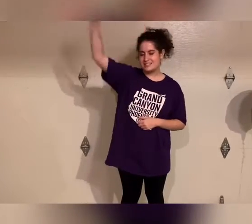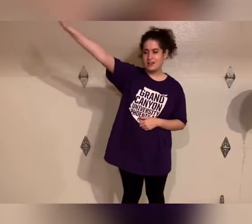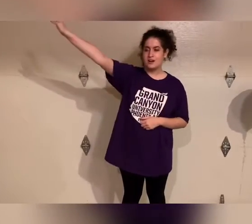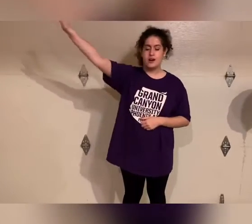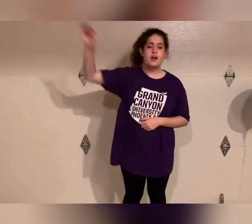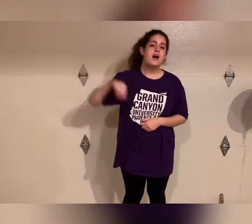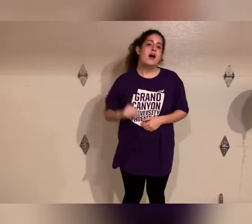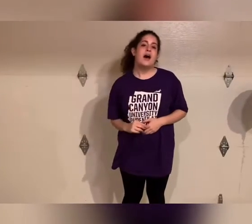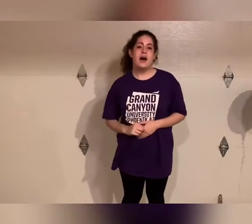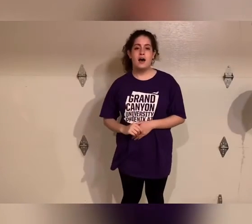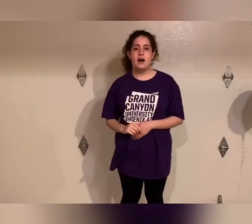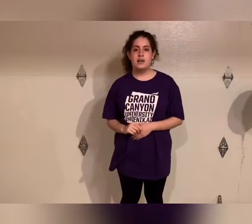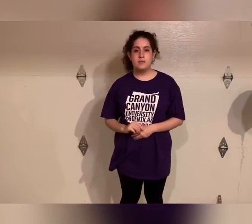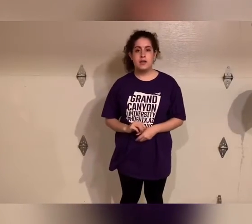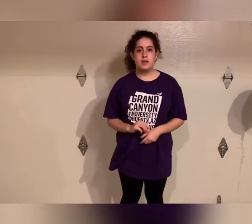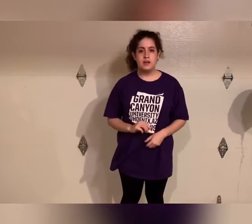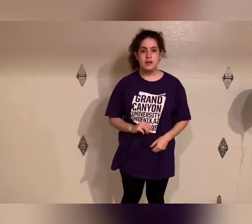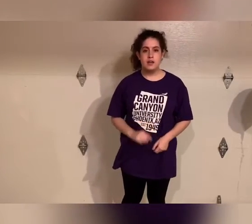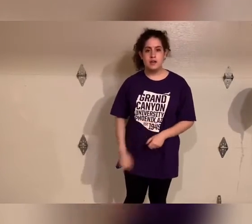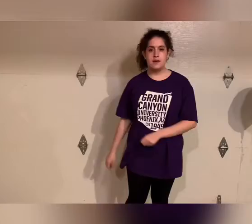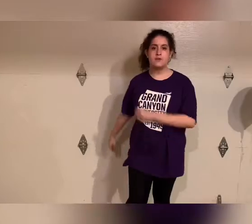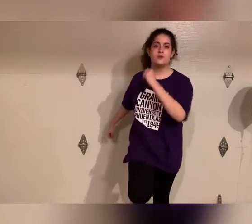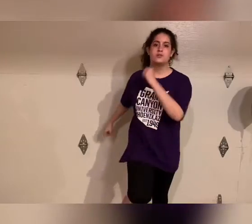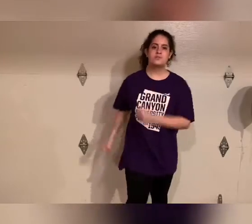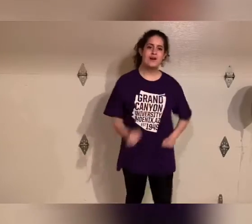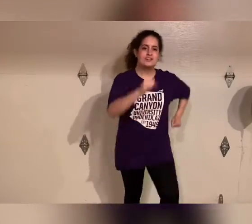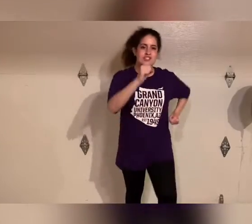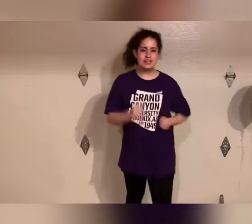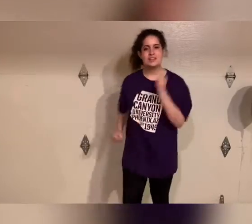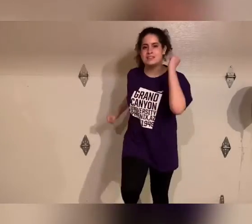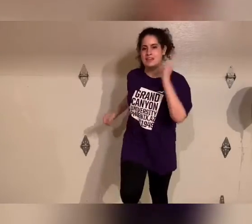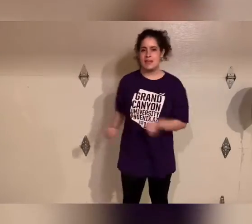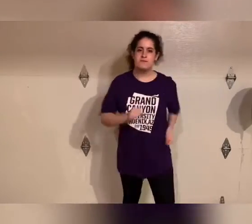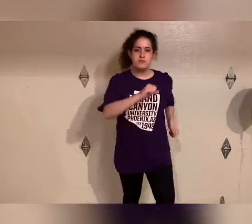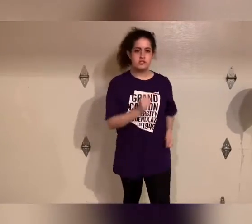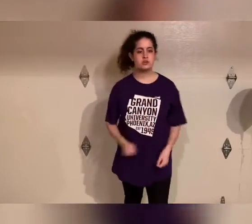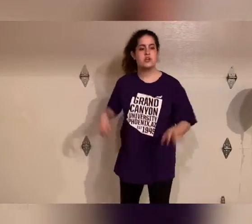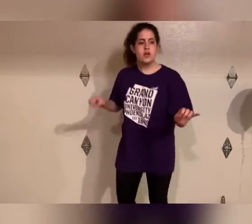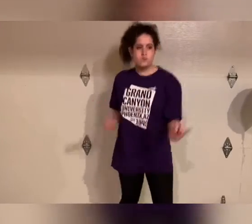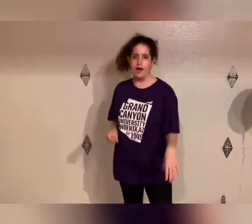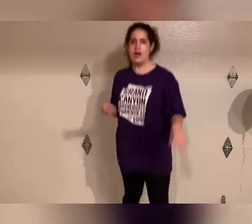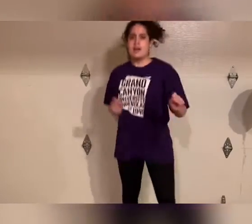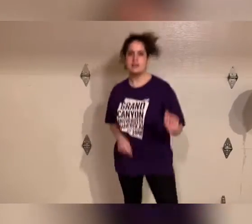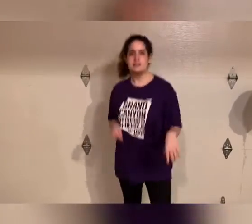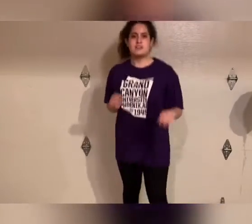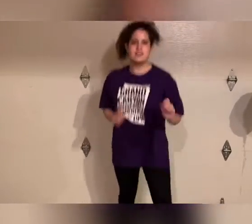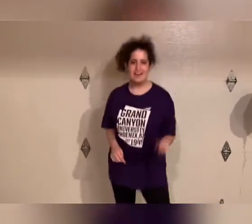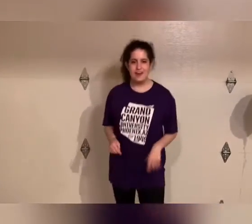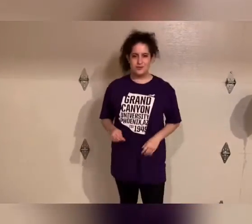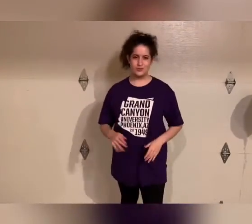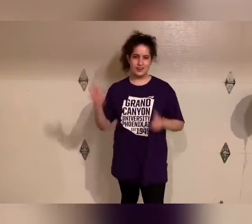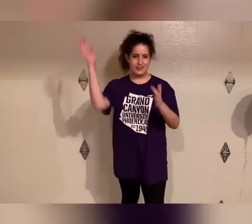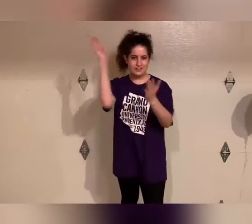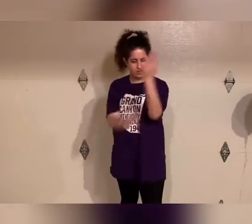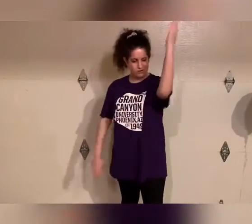sir! I may never march in the infantry, ride in the cavalry, shoot